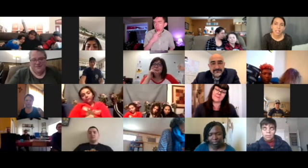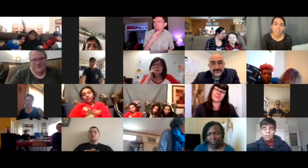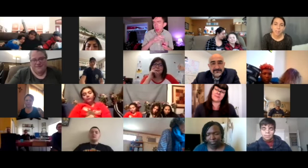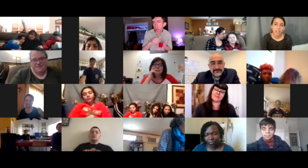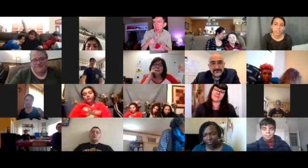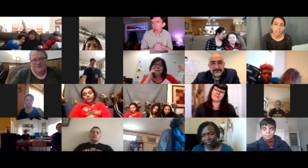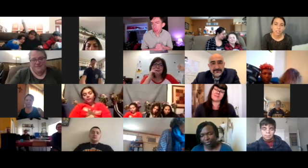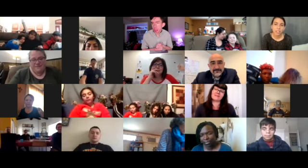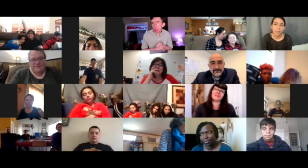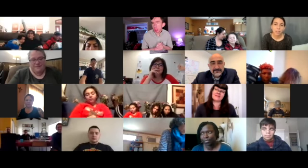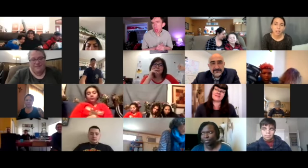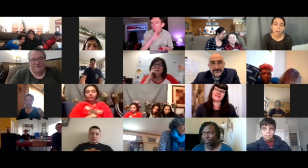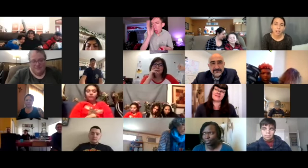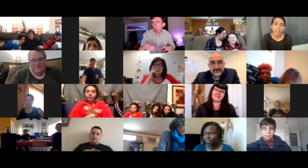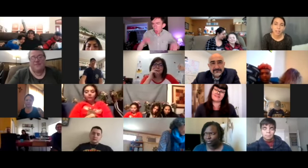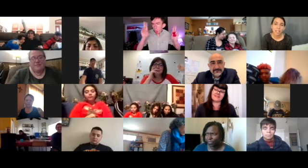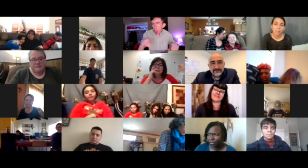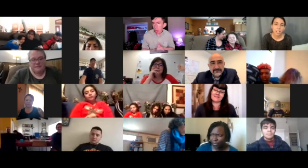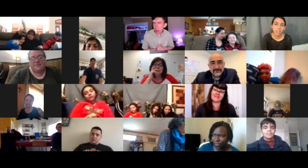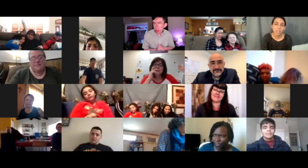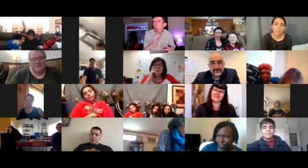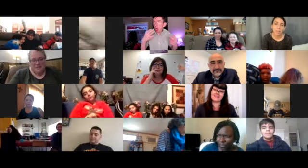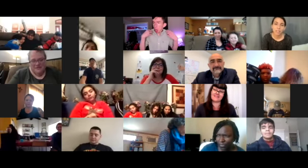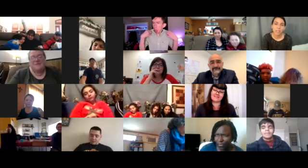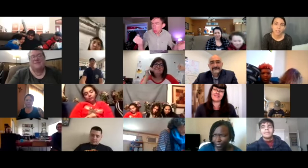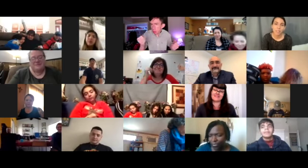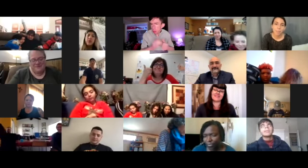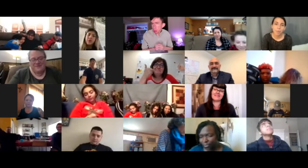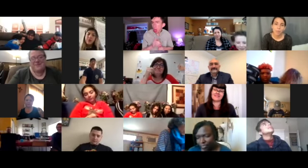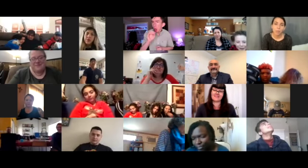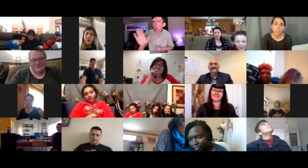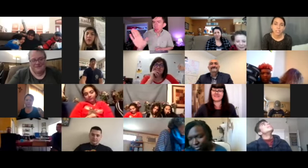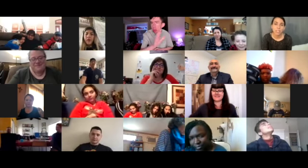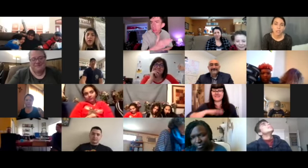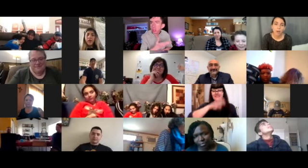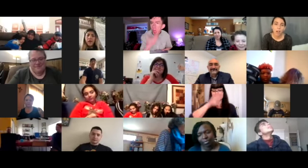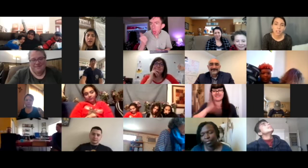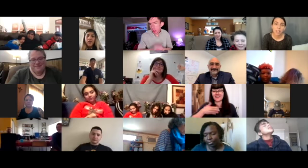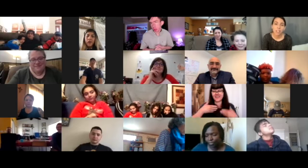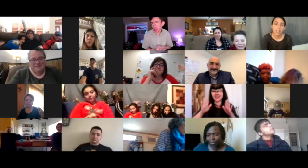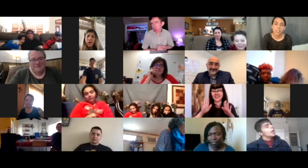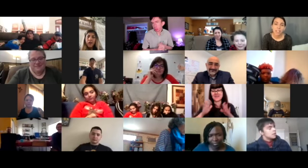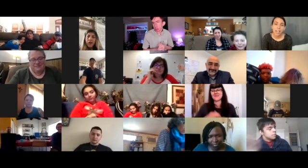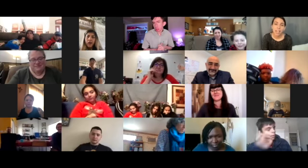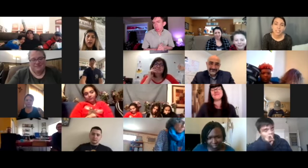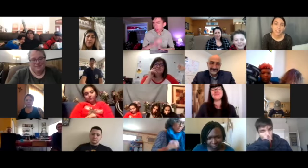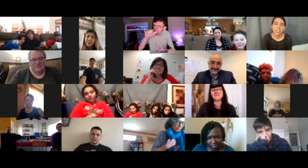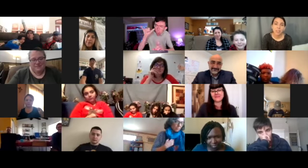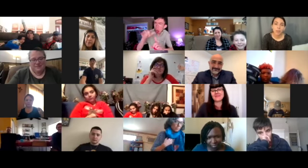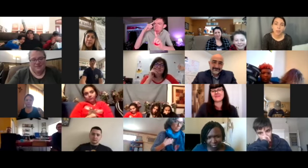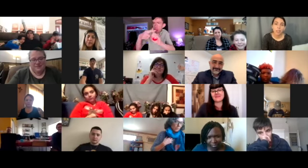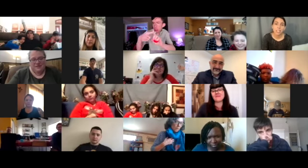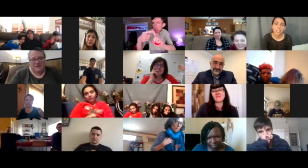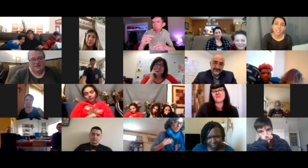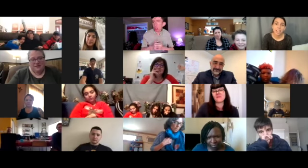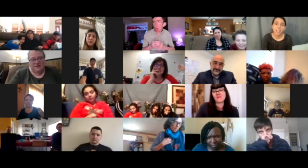of us honey badgers. I'm very proud to be a honey badger. We'll never give up. We'll stay strong. And, you know,